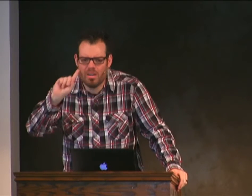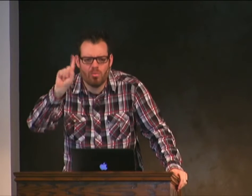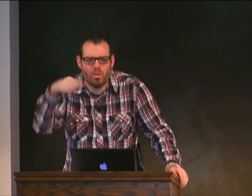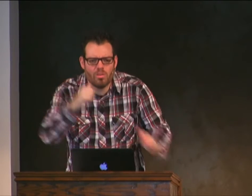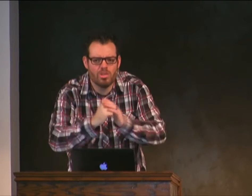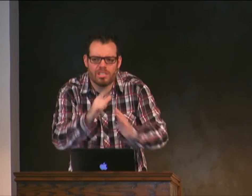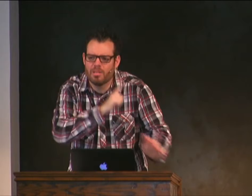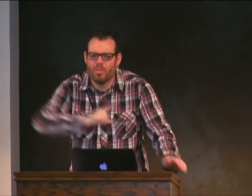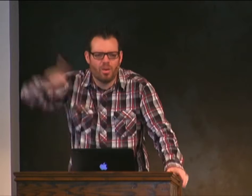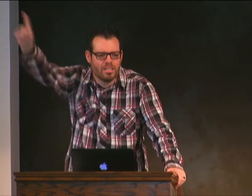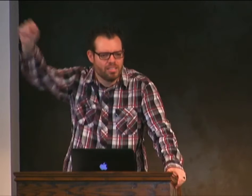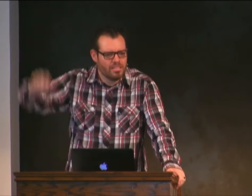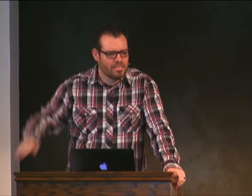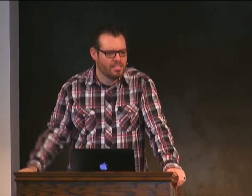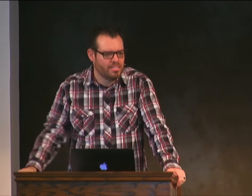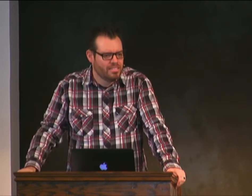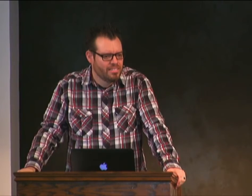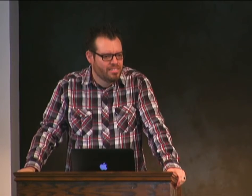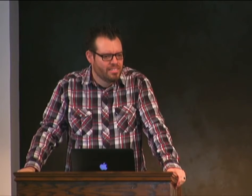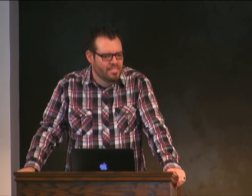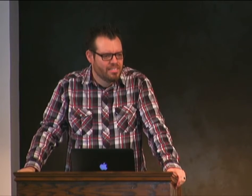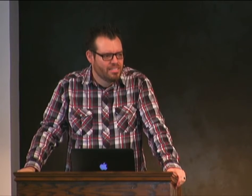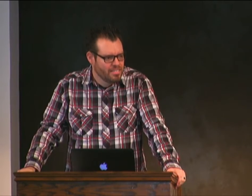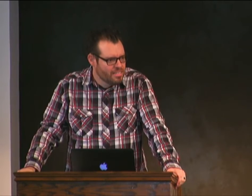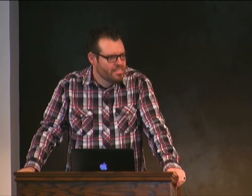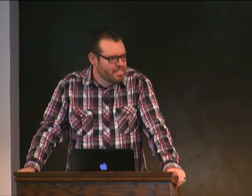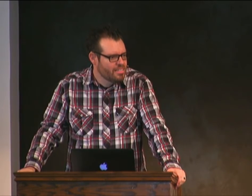said, no, we only worship the Lord.